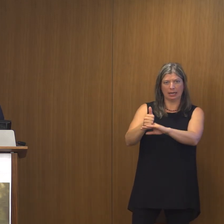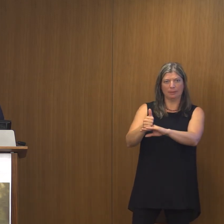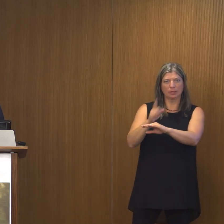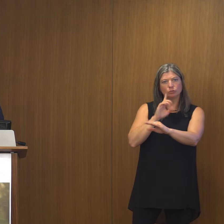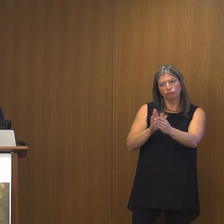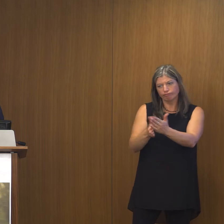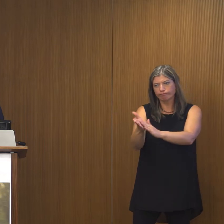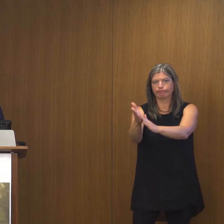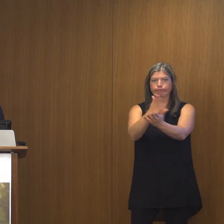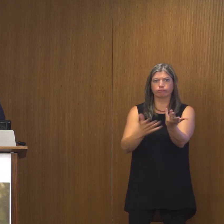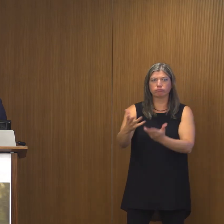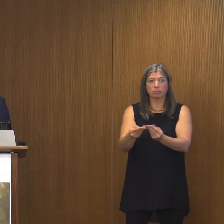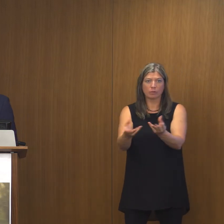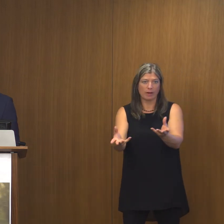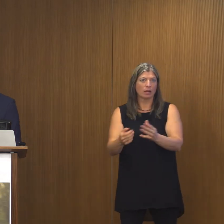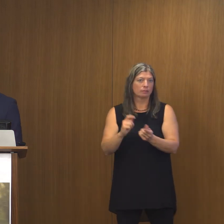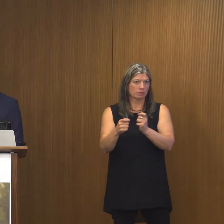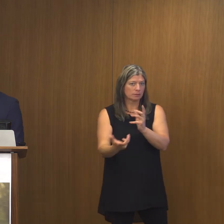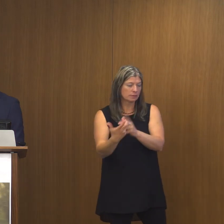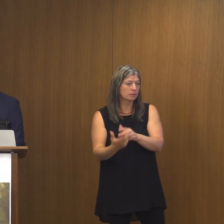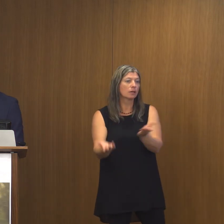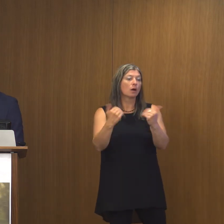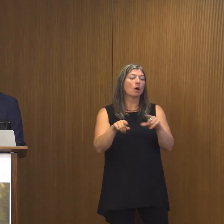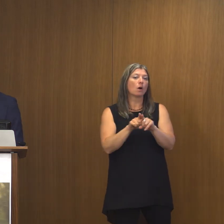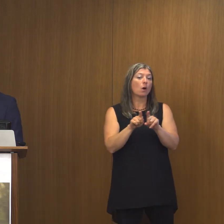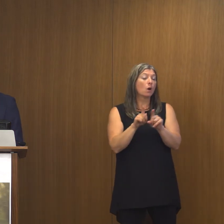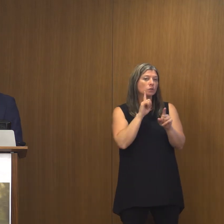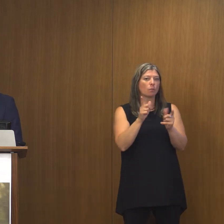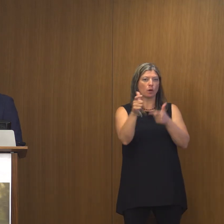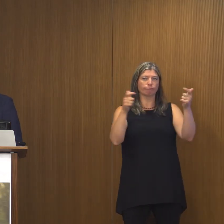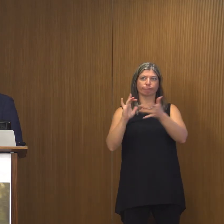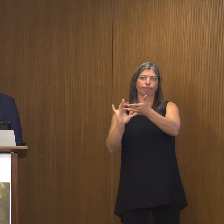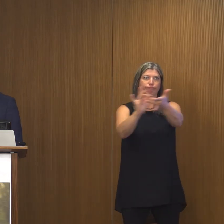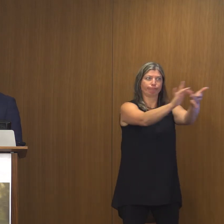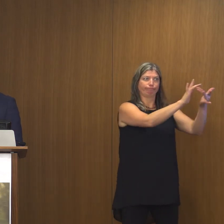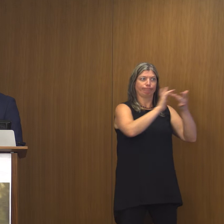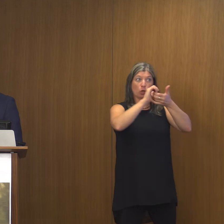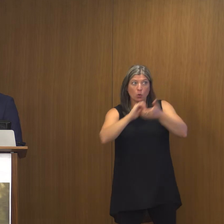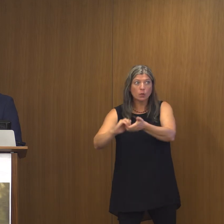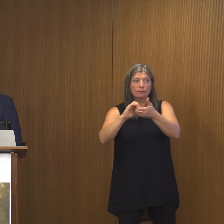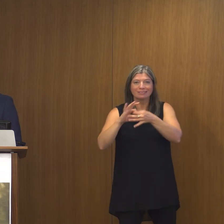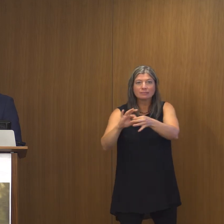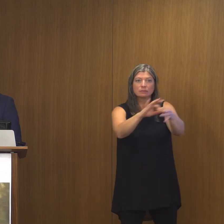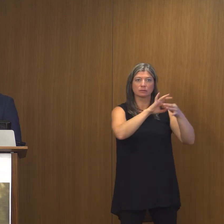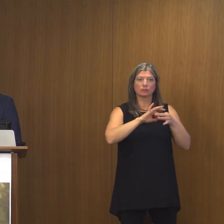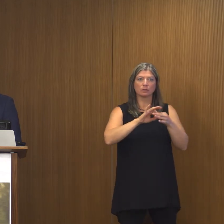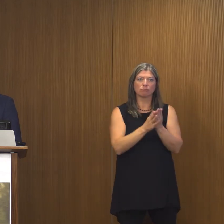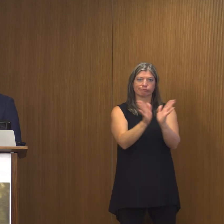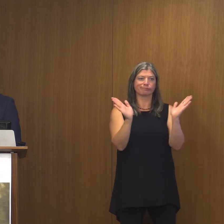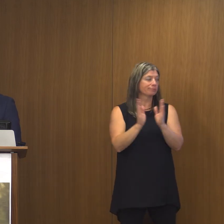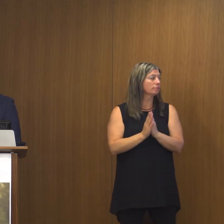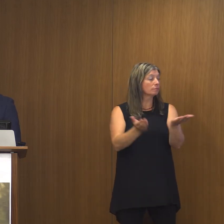approach across services that encourage a greater coordination, and lastly, encouraging family involvement with